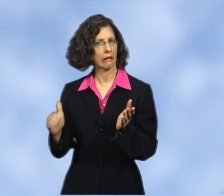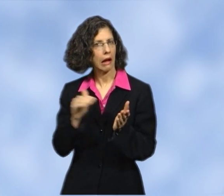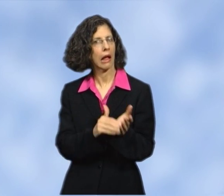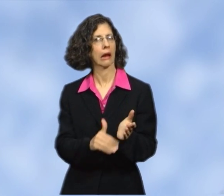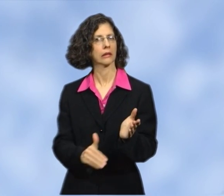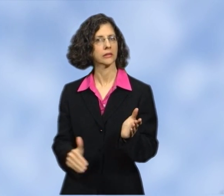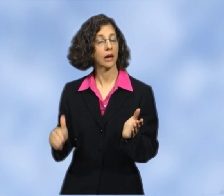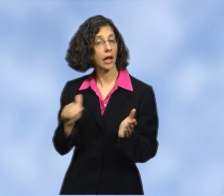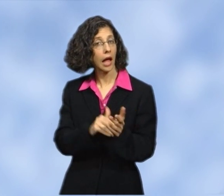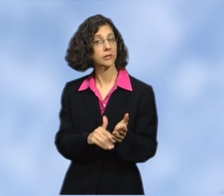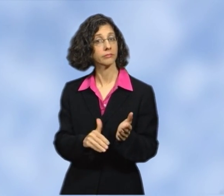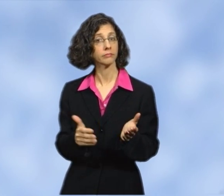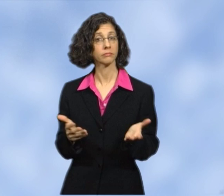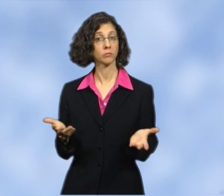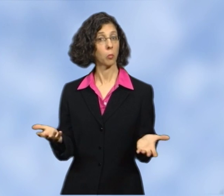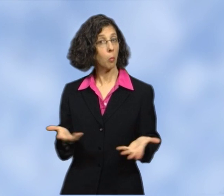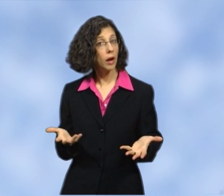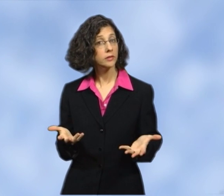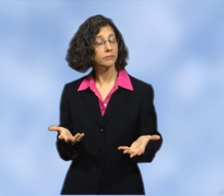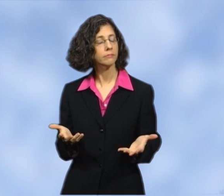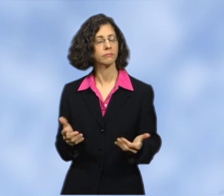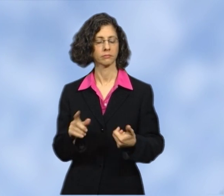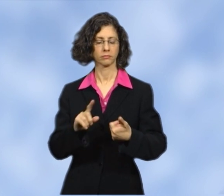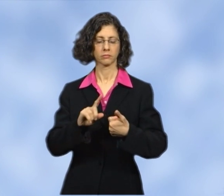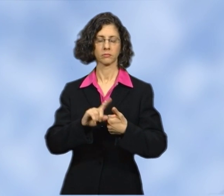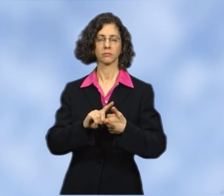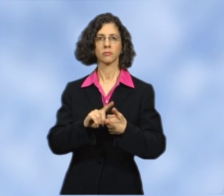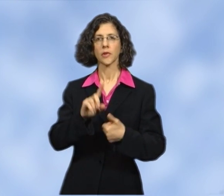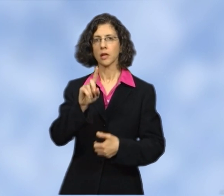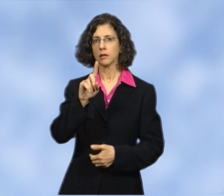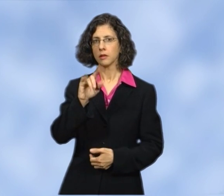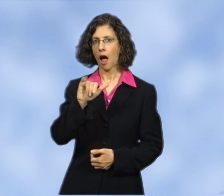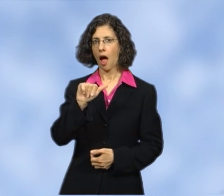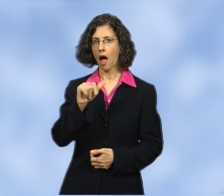these terms are often used in conversation: